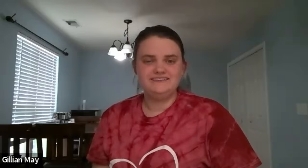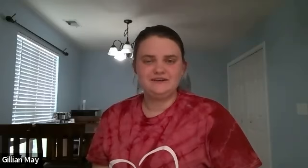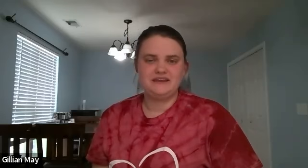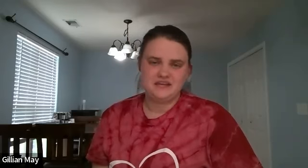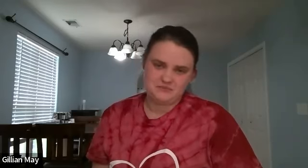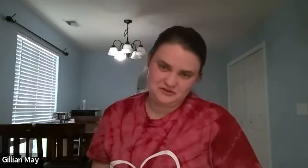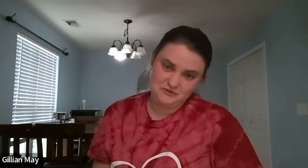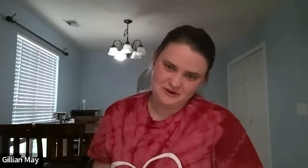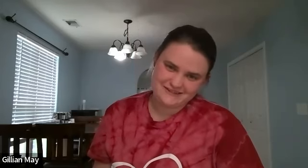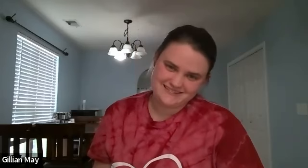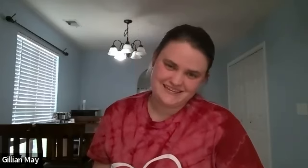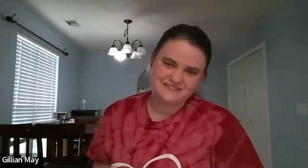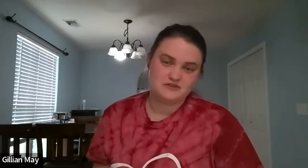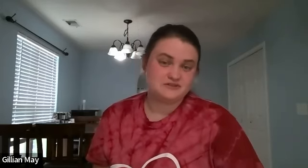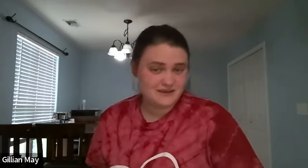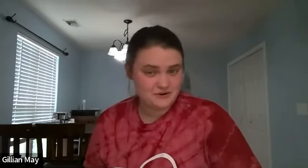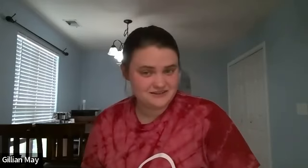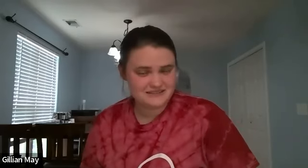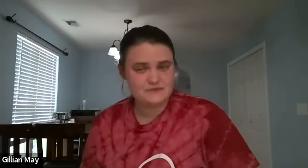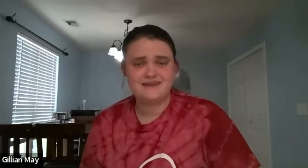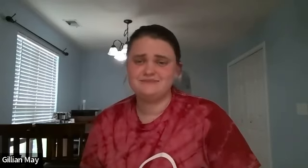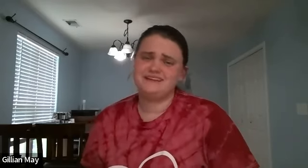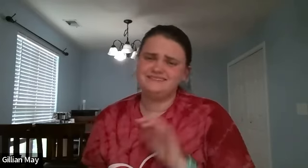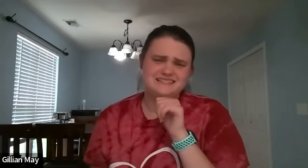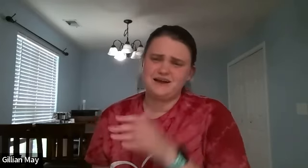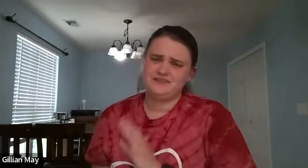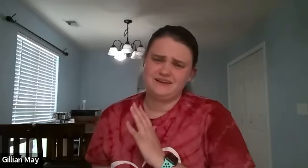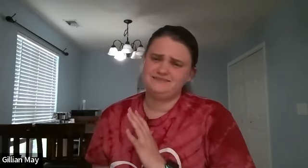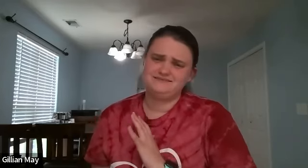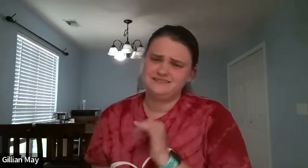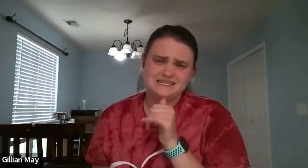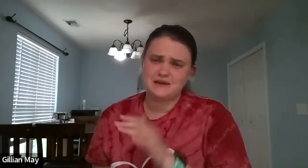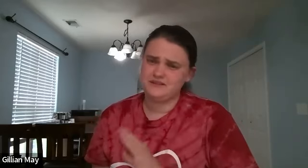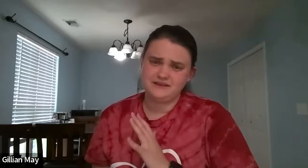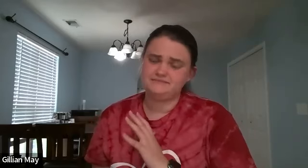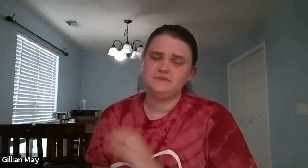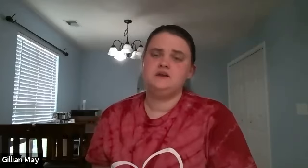they're picking up on new words. And so they'll say words and we have to be like, that's not polite. That's not polite.